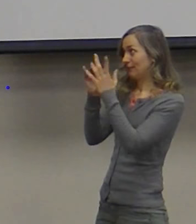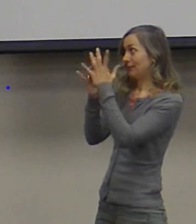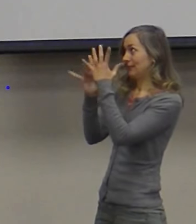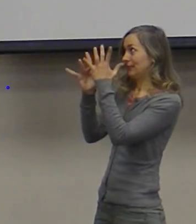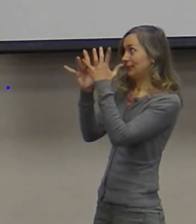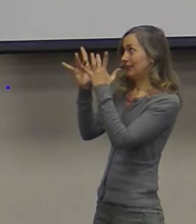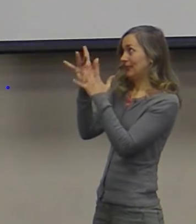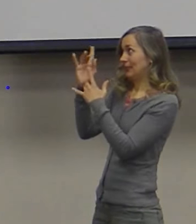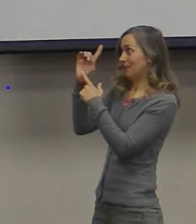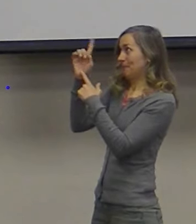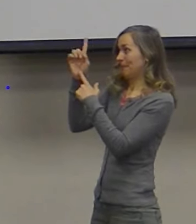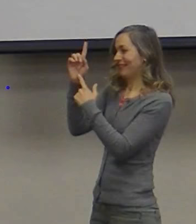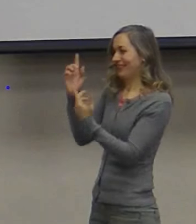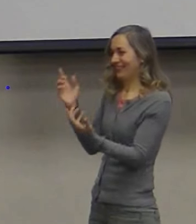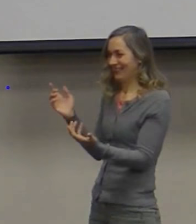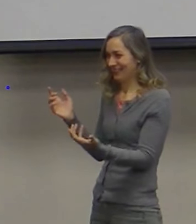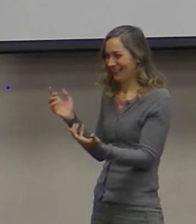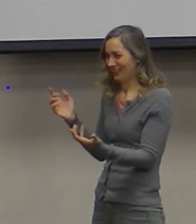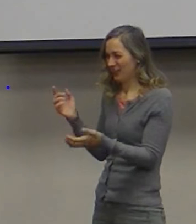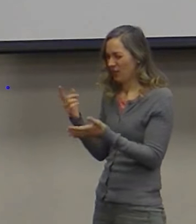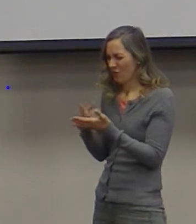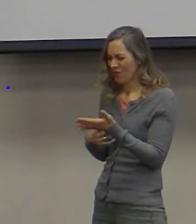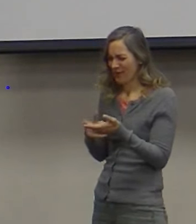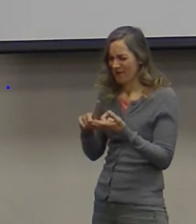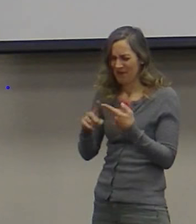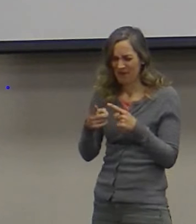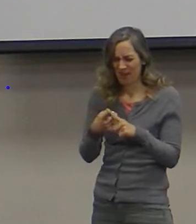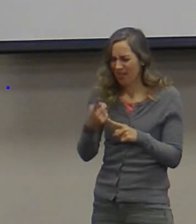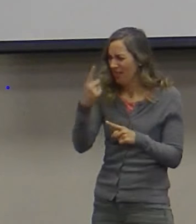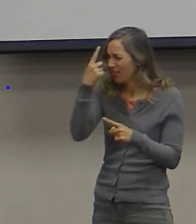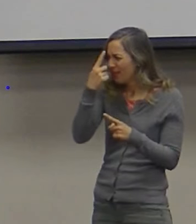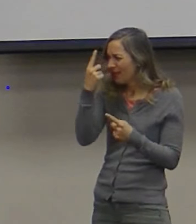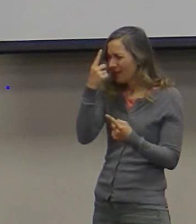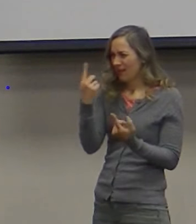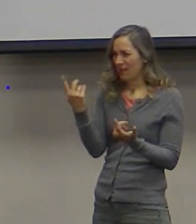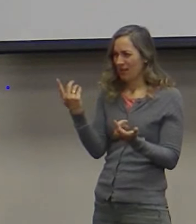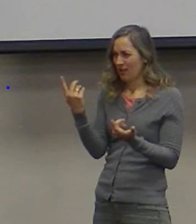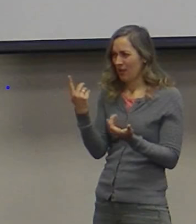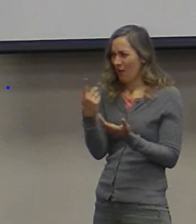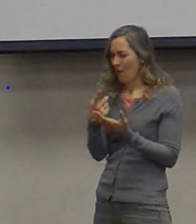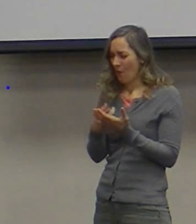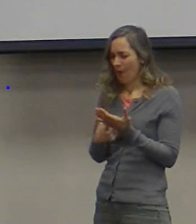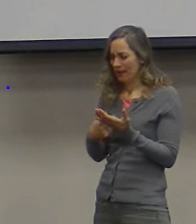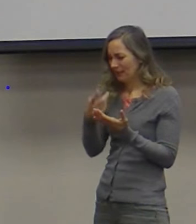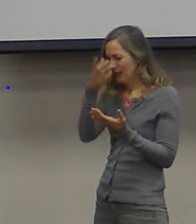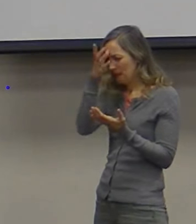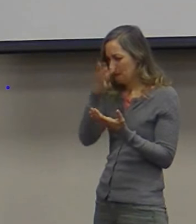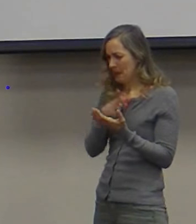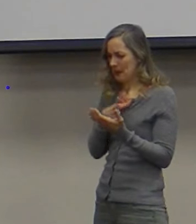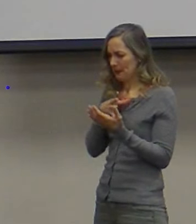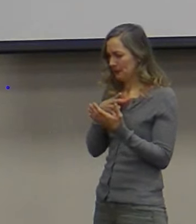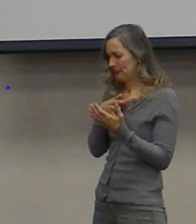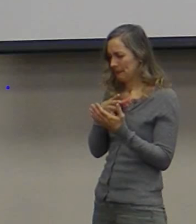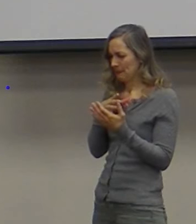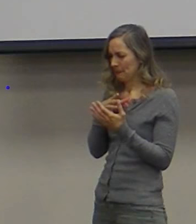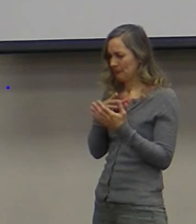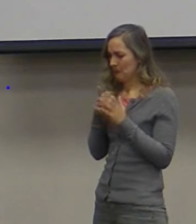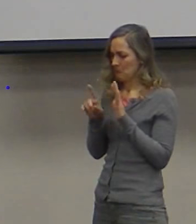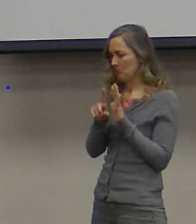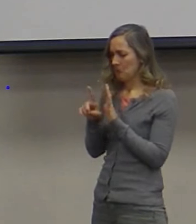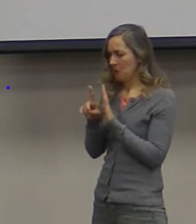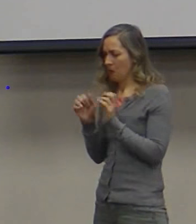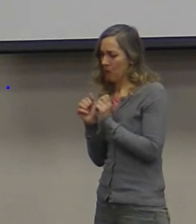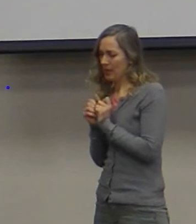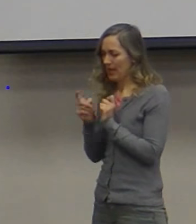what do you think his friends thought? What do you think those men who were side by side with him, kicking down doors and